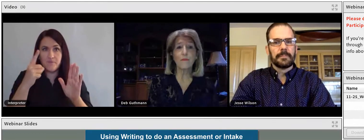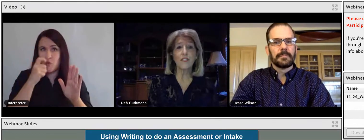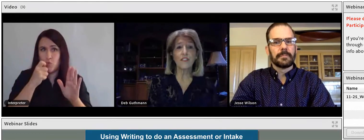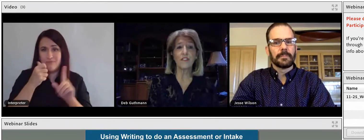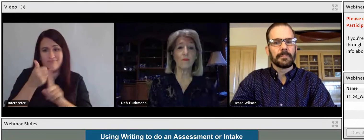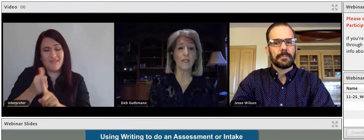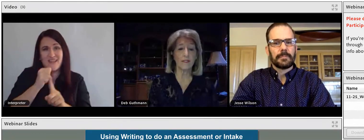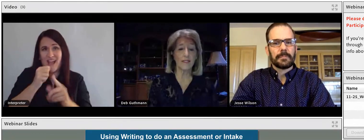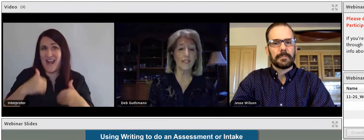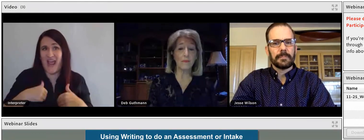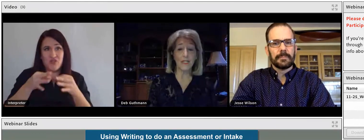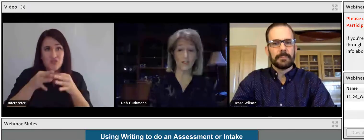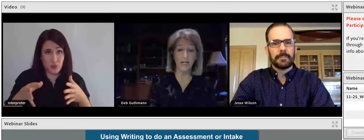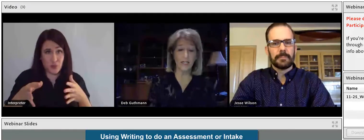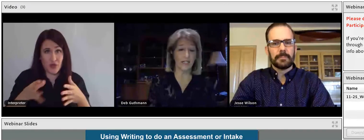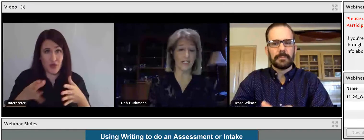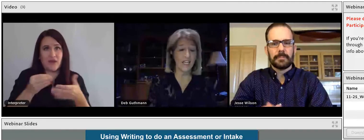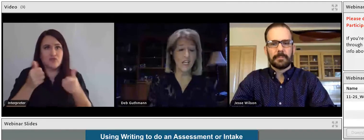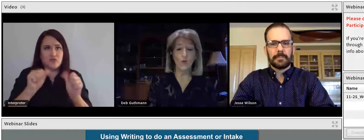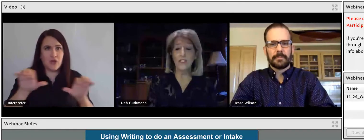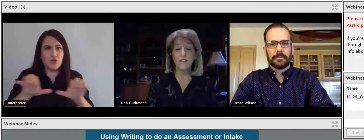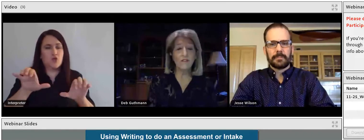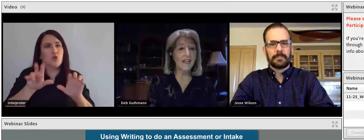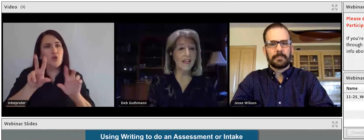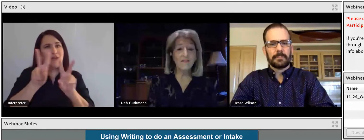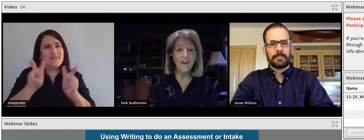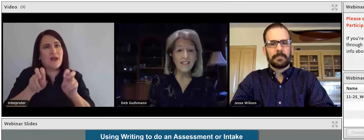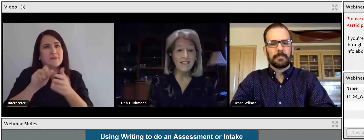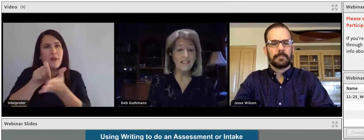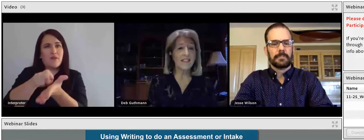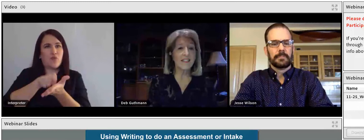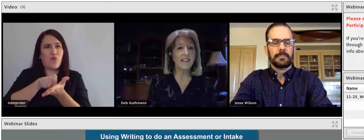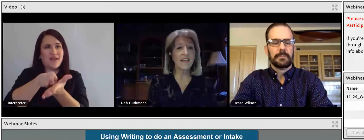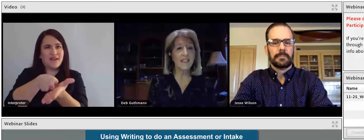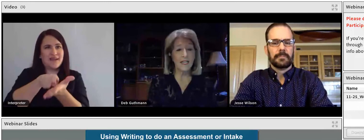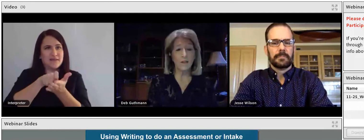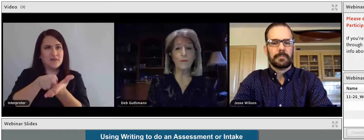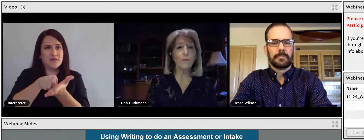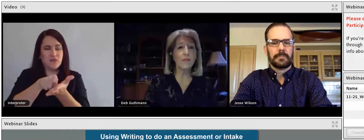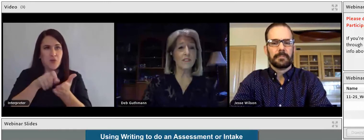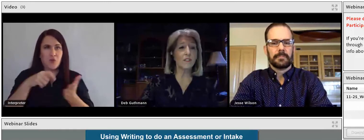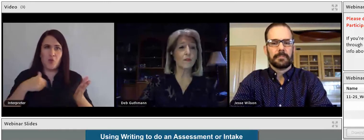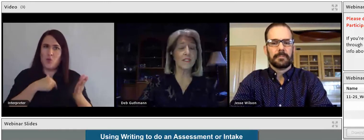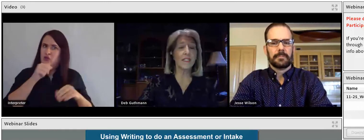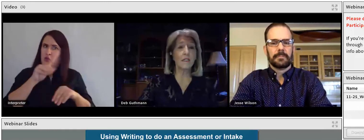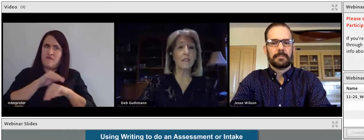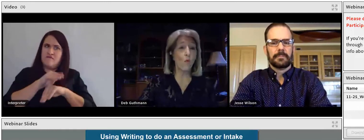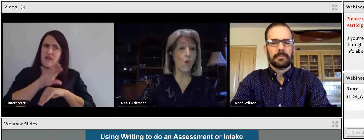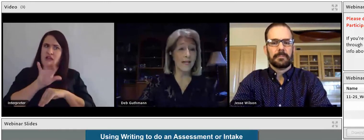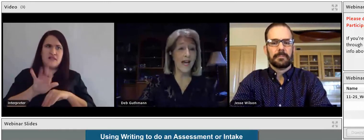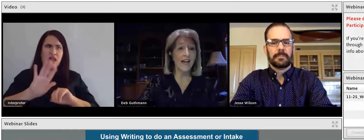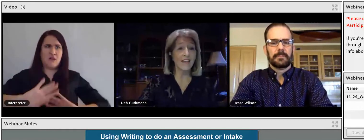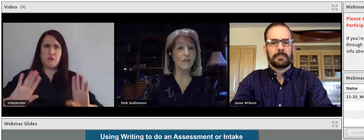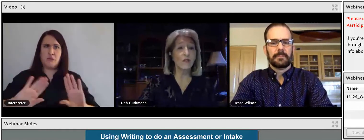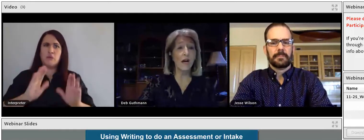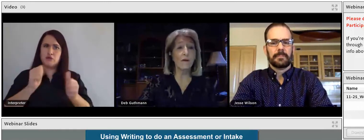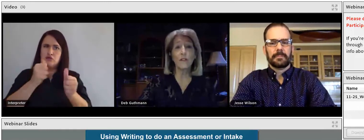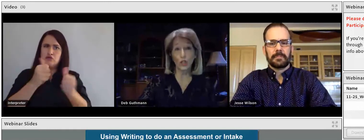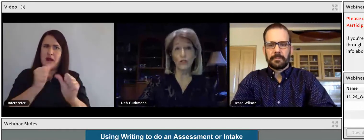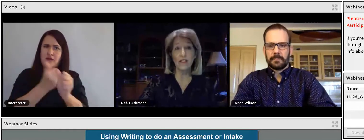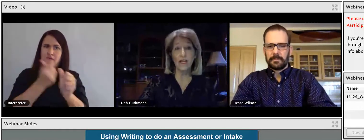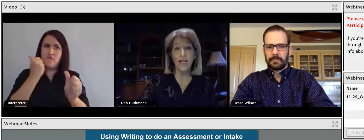and attempted to do an assessment in writing. We do not advise this, and I think as I go through this, you'll see why